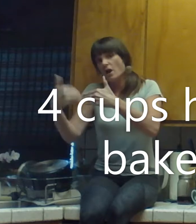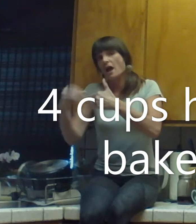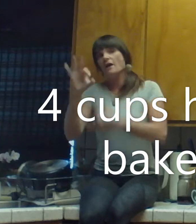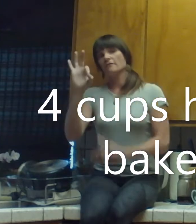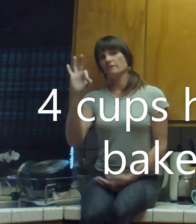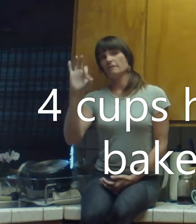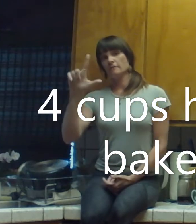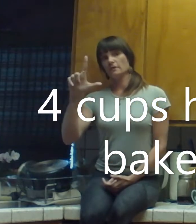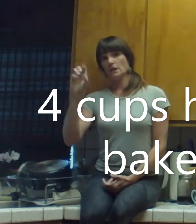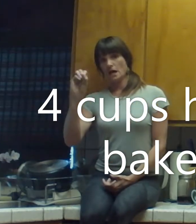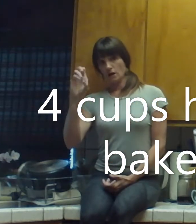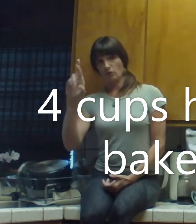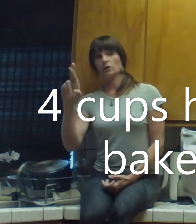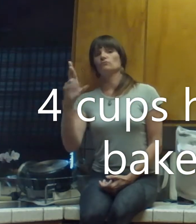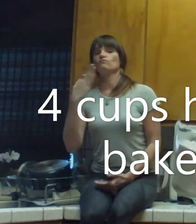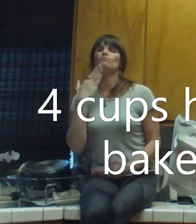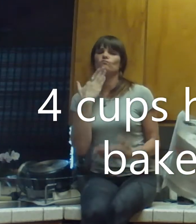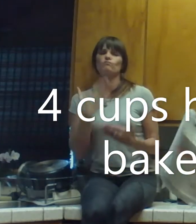Good stuff, okay?